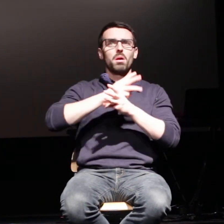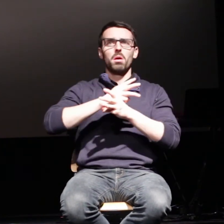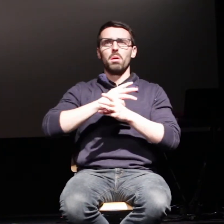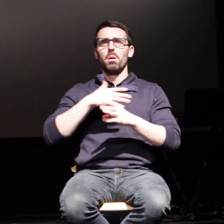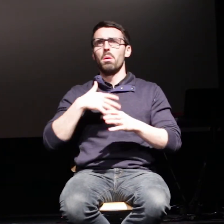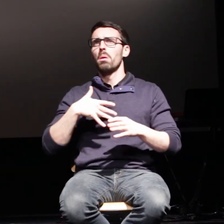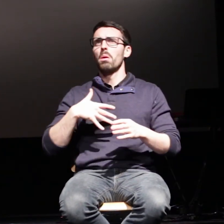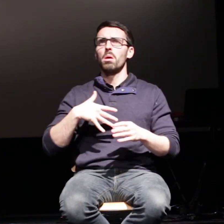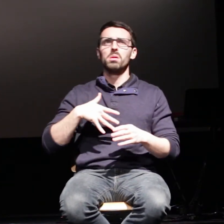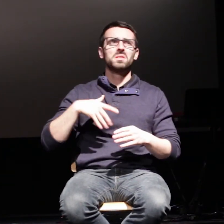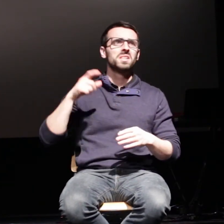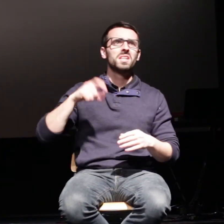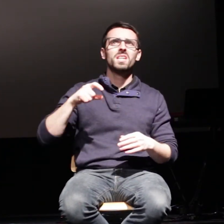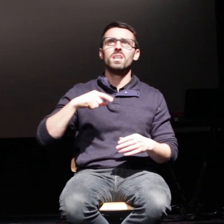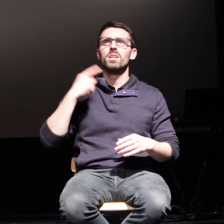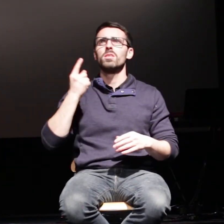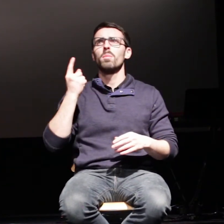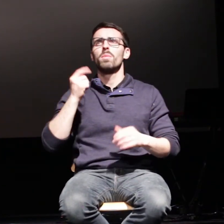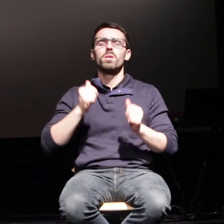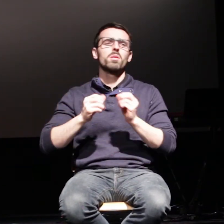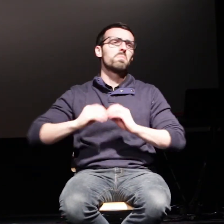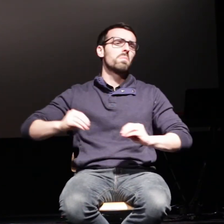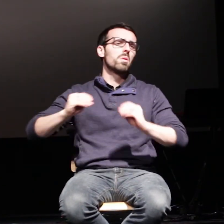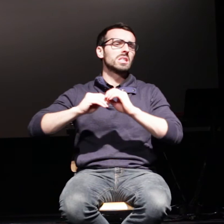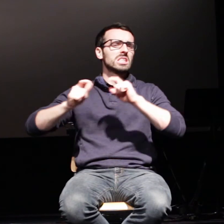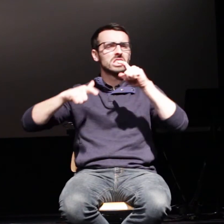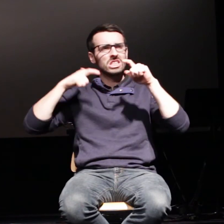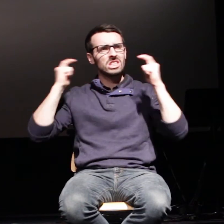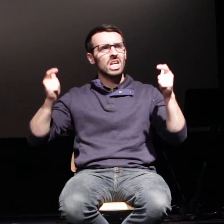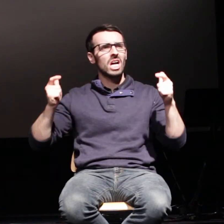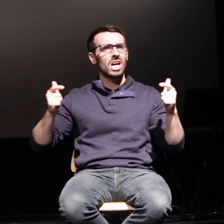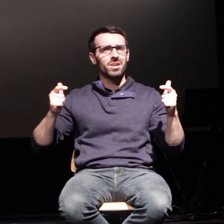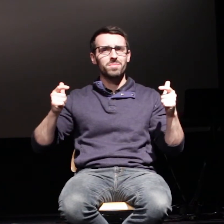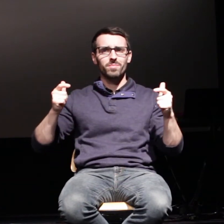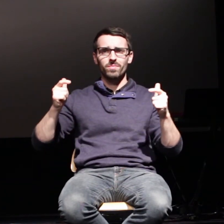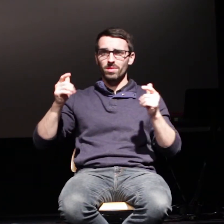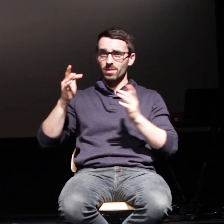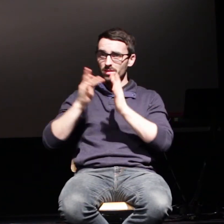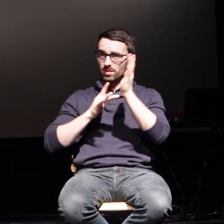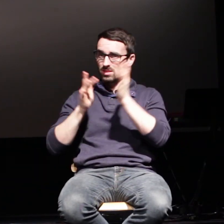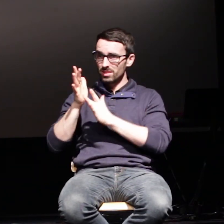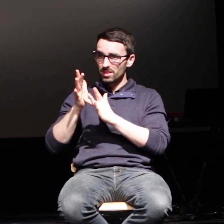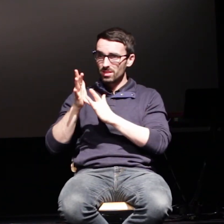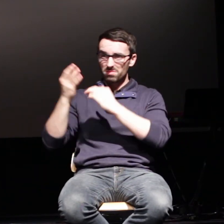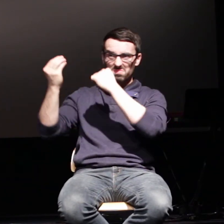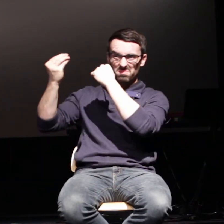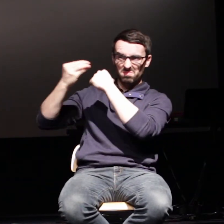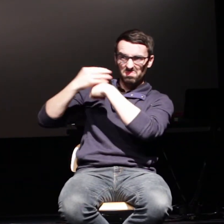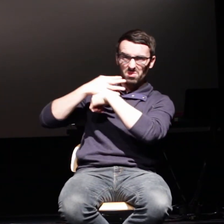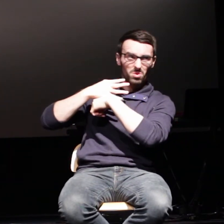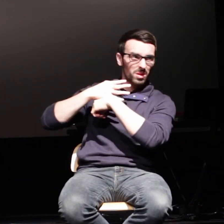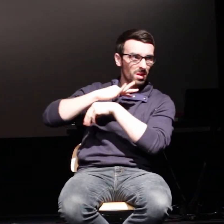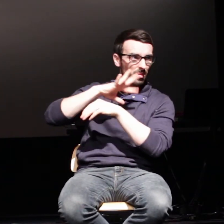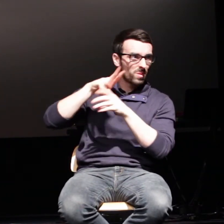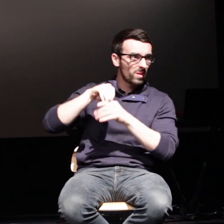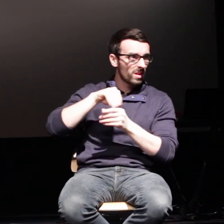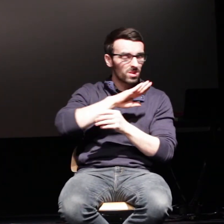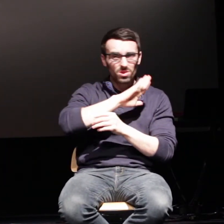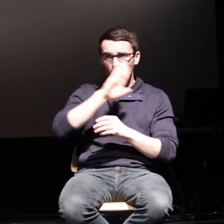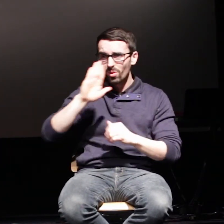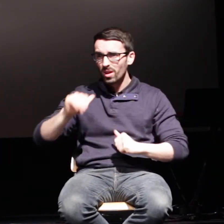this desire, this need for something bigger than ourselves. Is Jesus doing that in your life? Is he allowing something like that in your life? It's